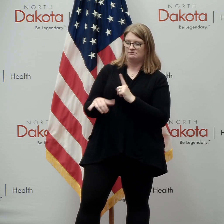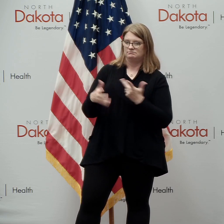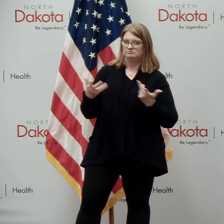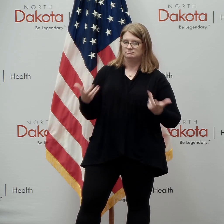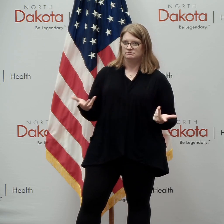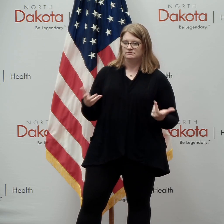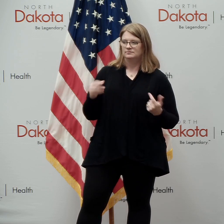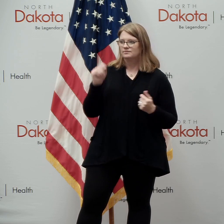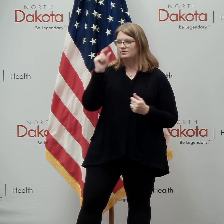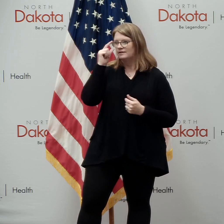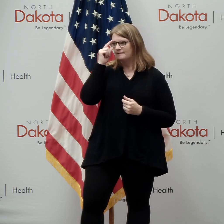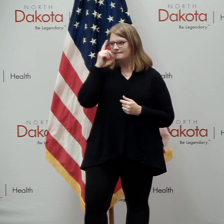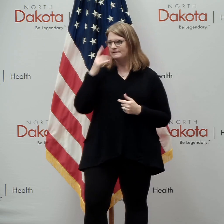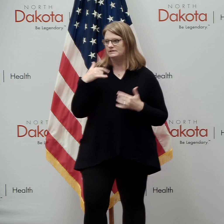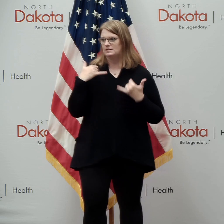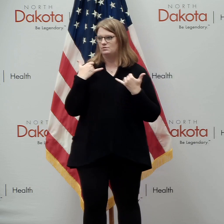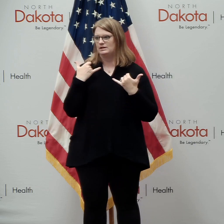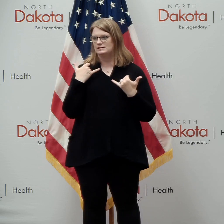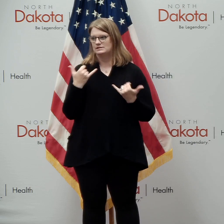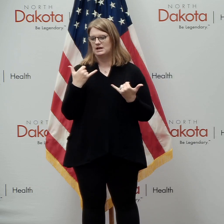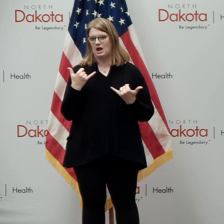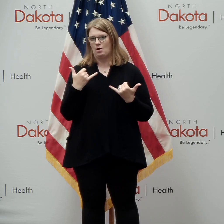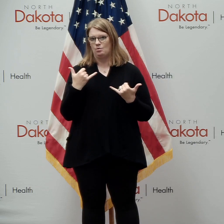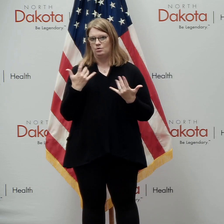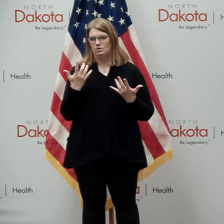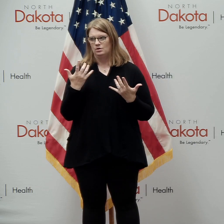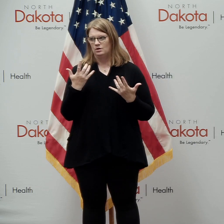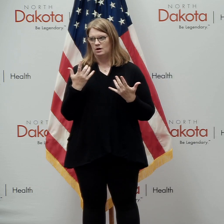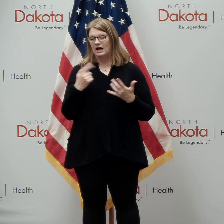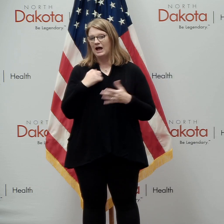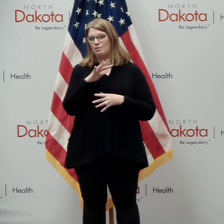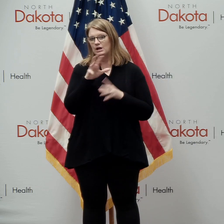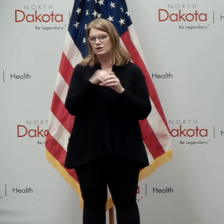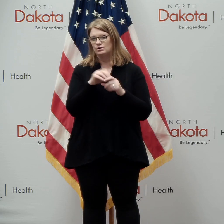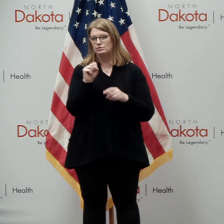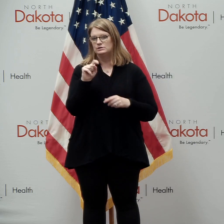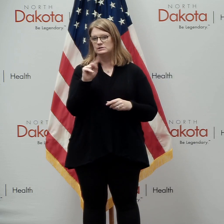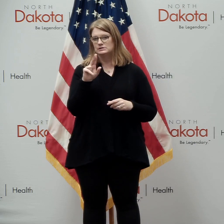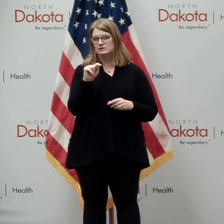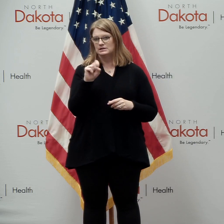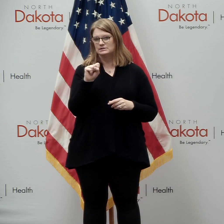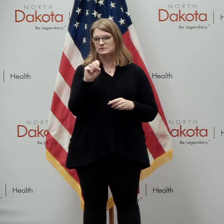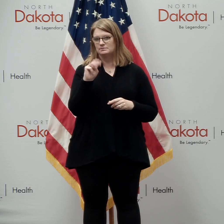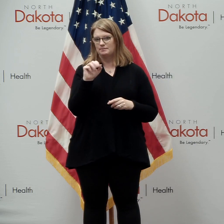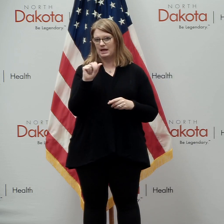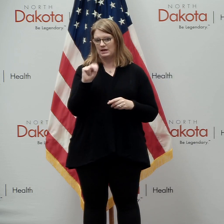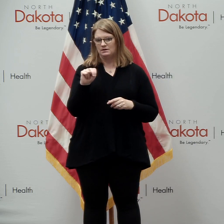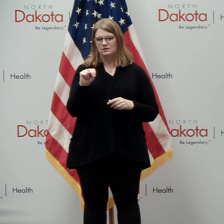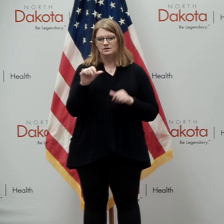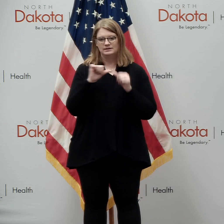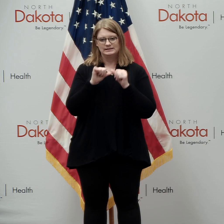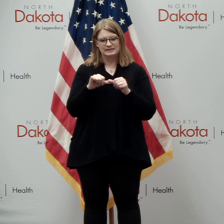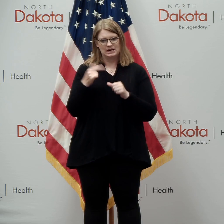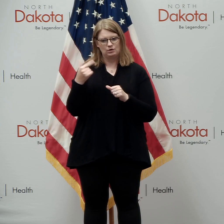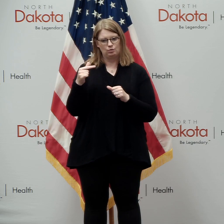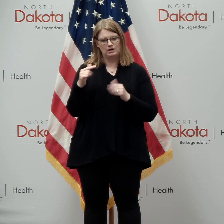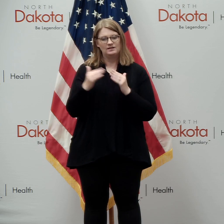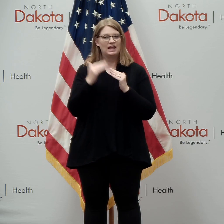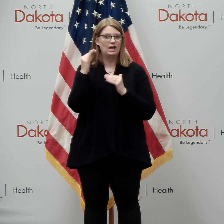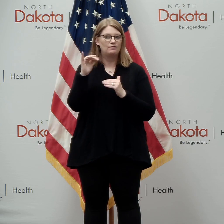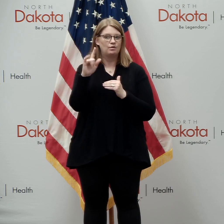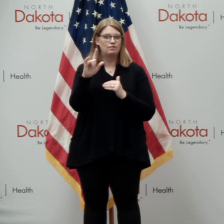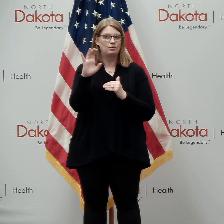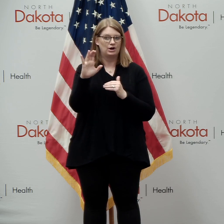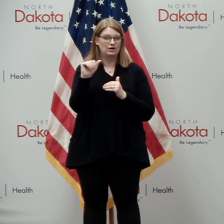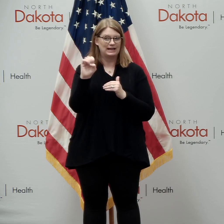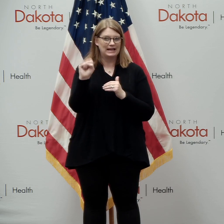in their community. So right now, that's why they left out. I would include Stutzman on that. Stutzman remain green. They've got over 100